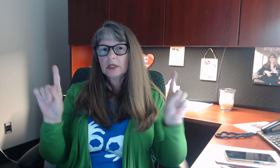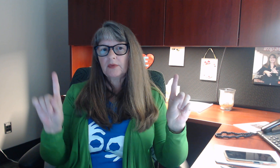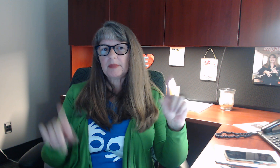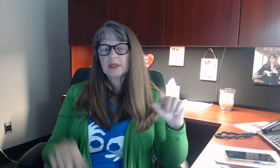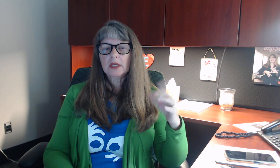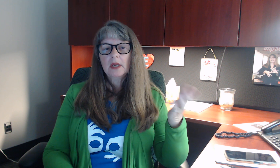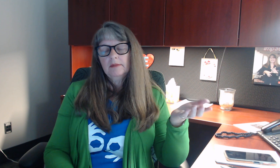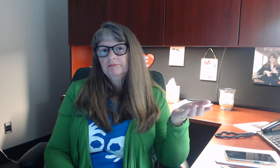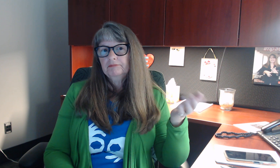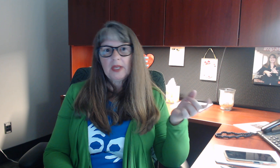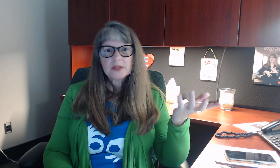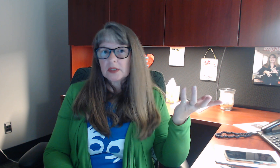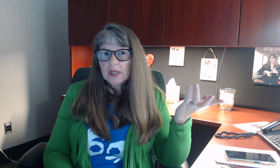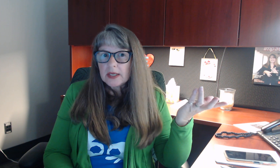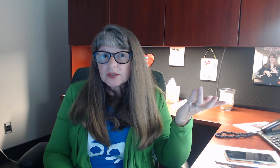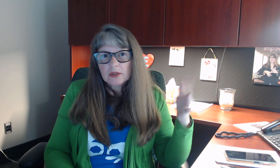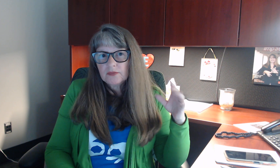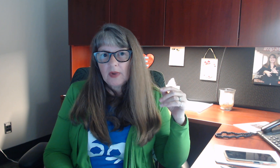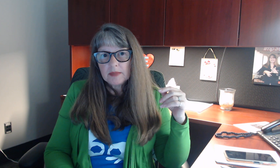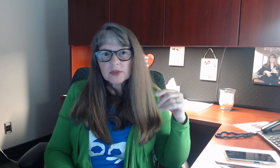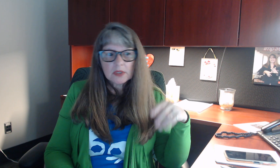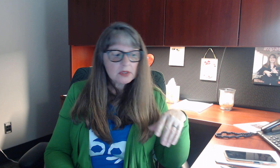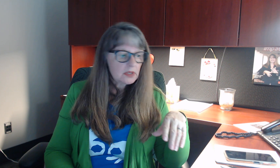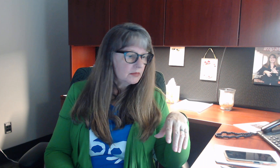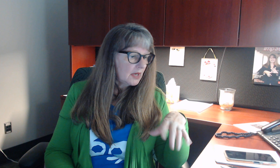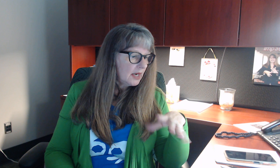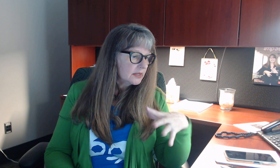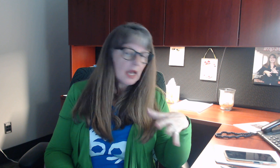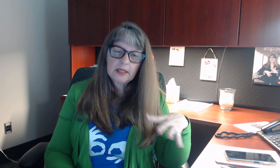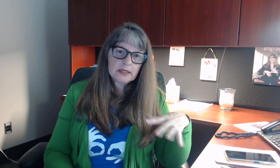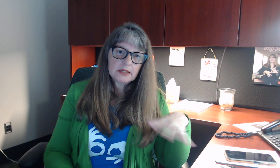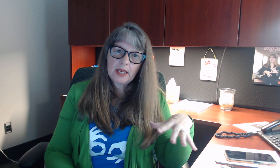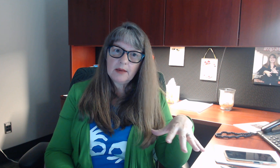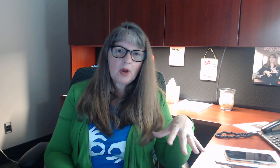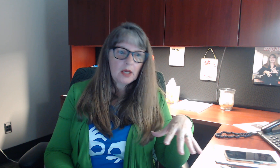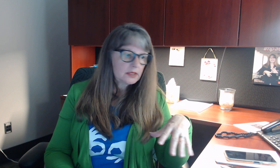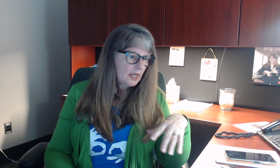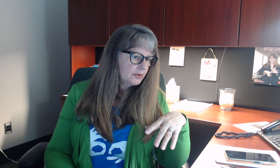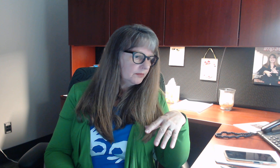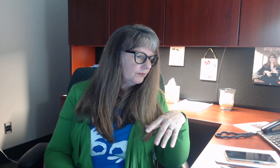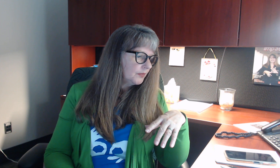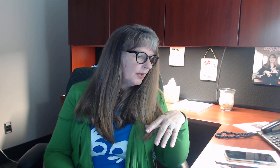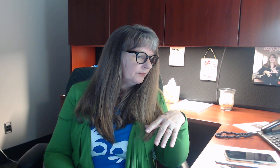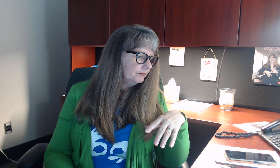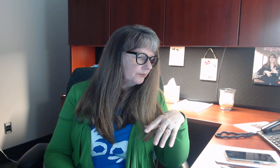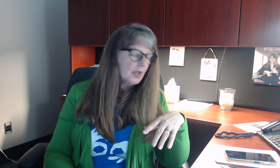famous. A success, a famous, it's the same kind of sign. It's the same concept, right?